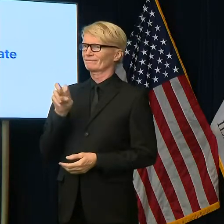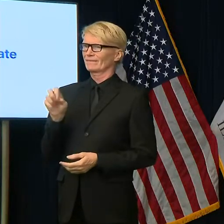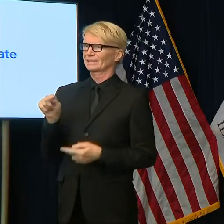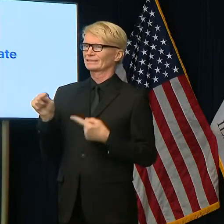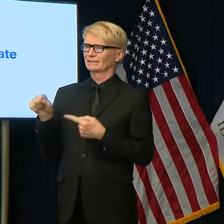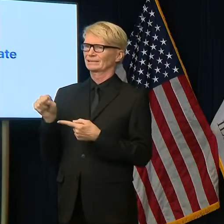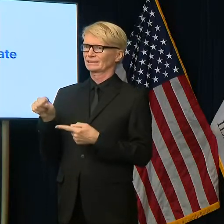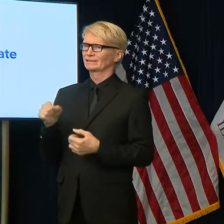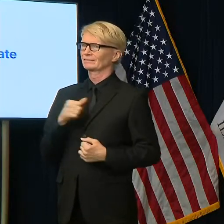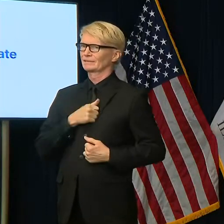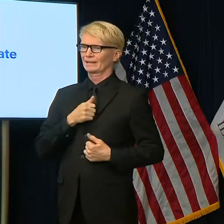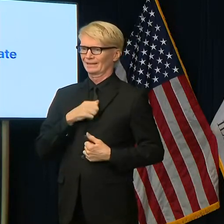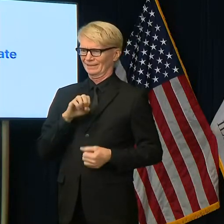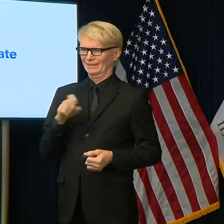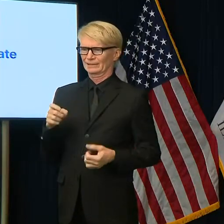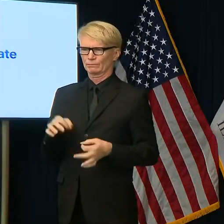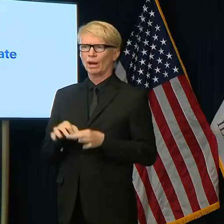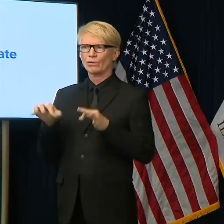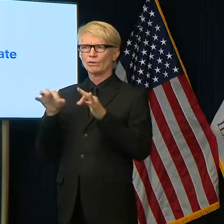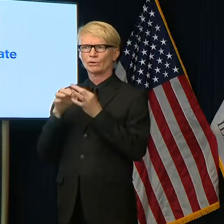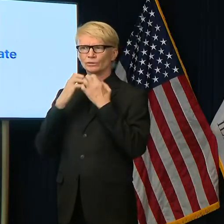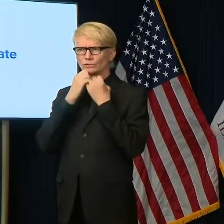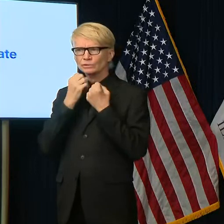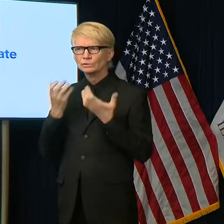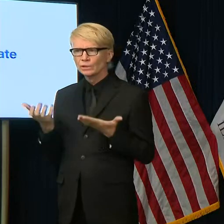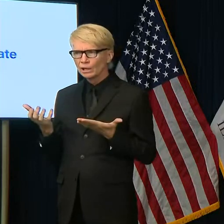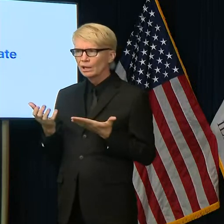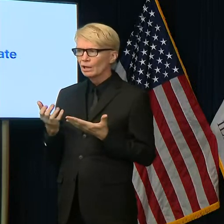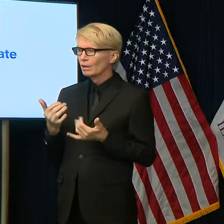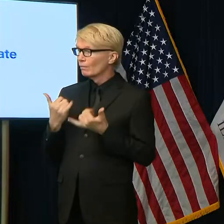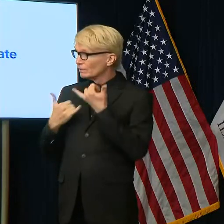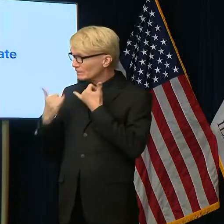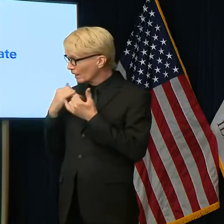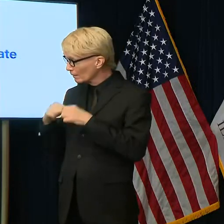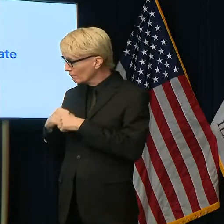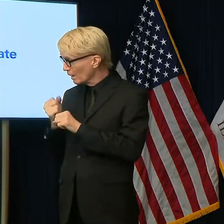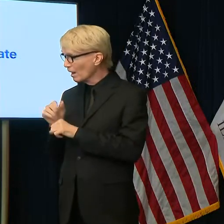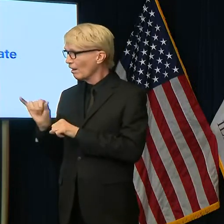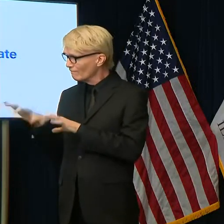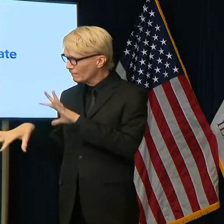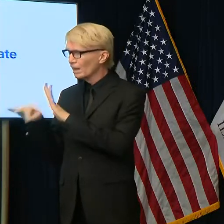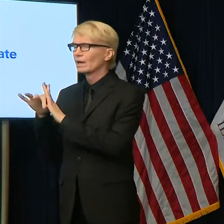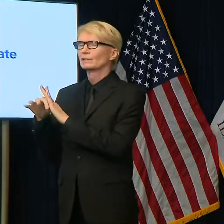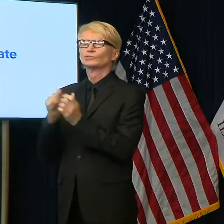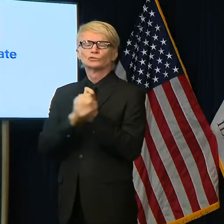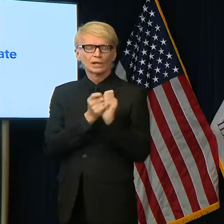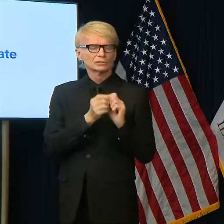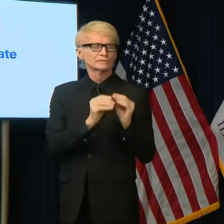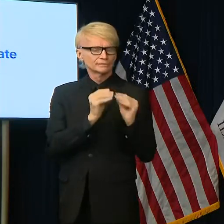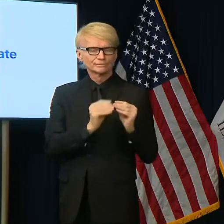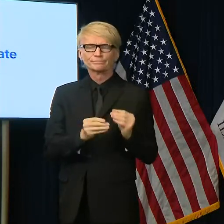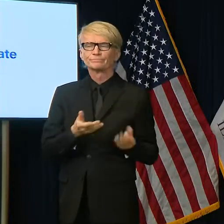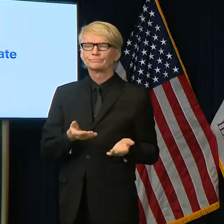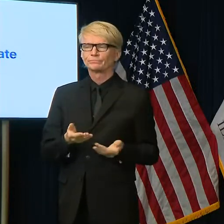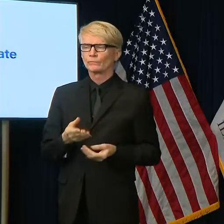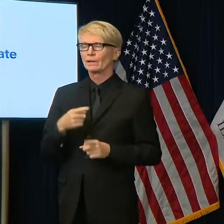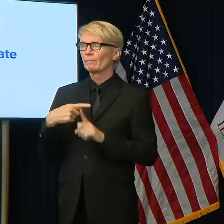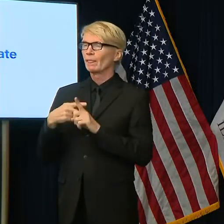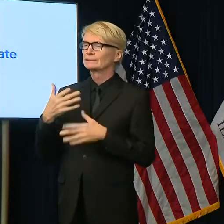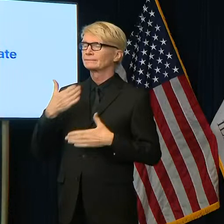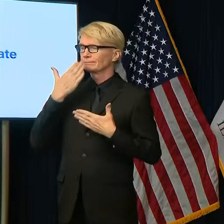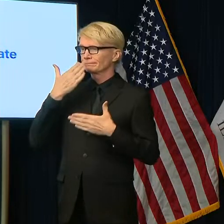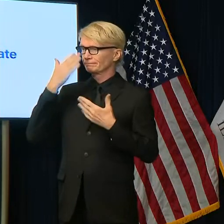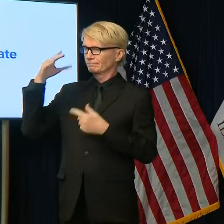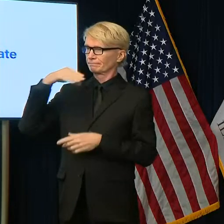do we learn what mistakes may have been made, but to rectify them. Last thing I'll just say is that the Legionnaire's